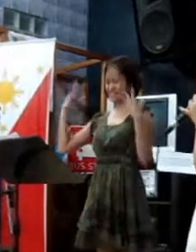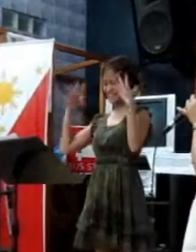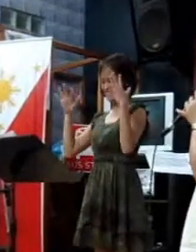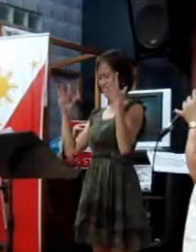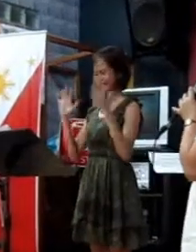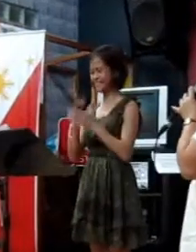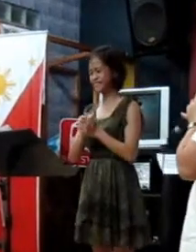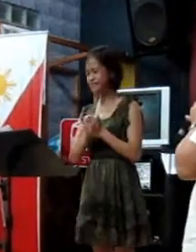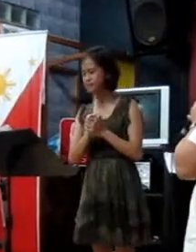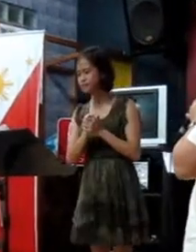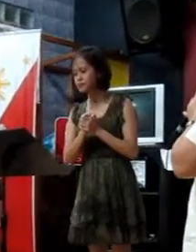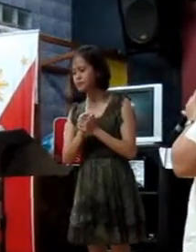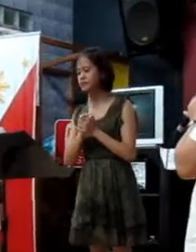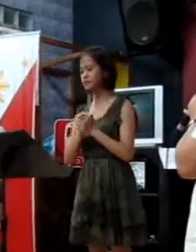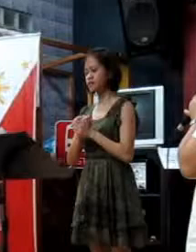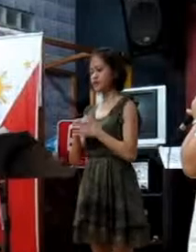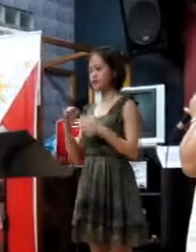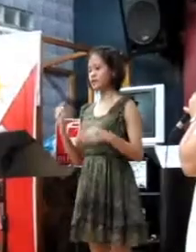RCCB,